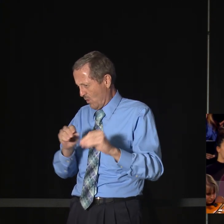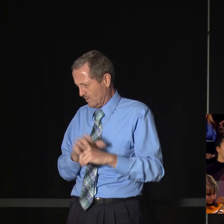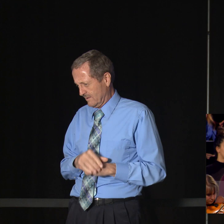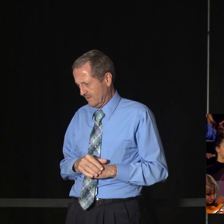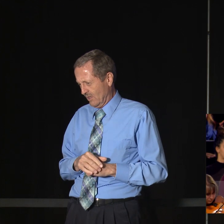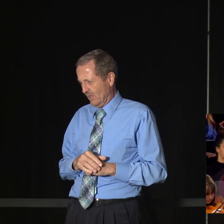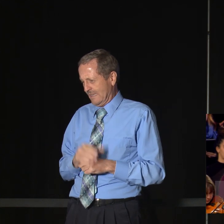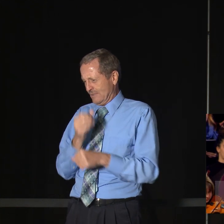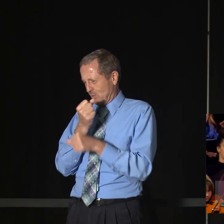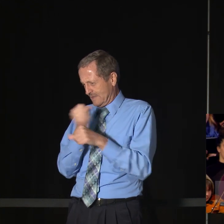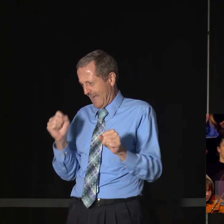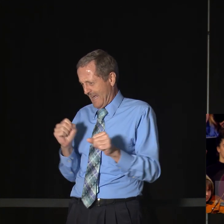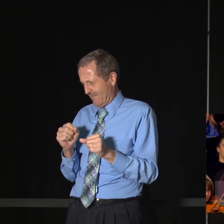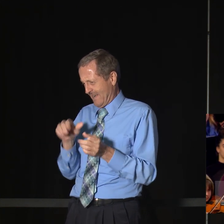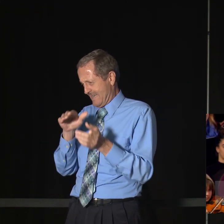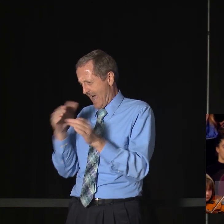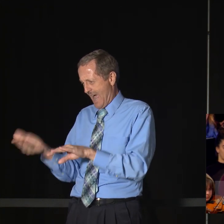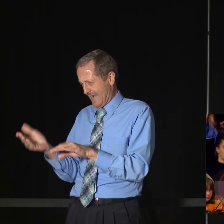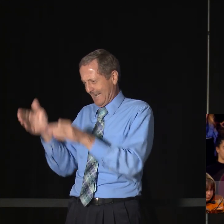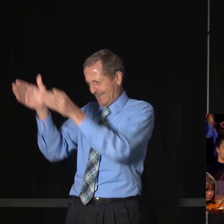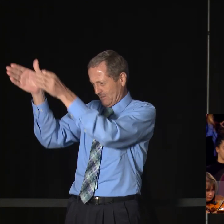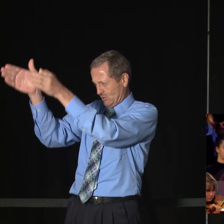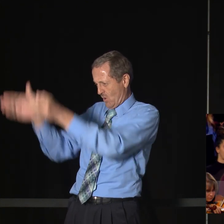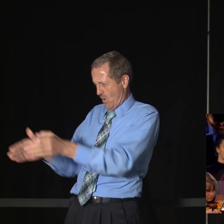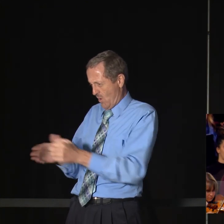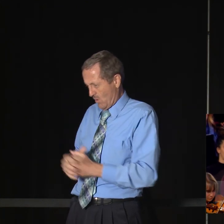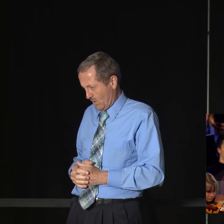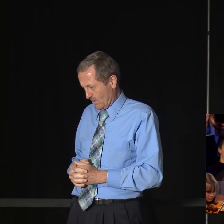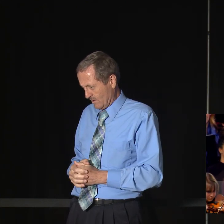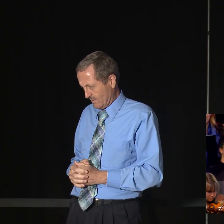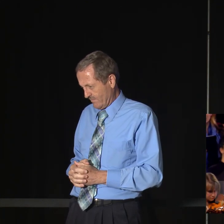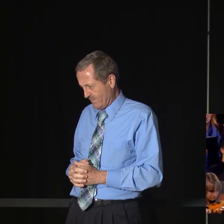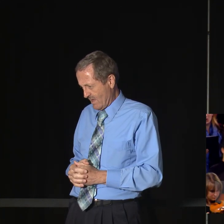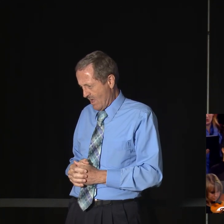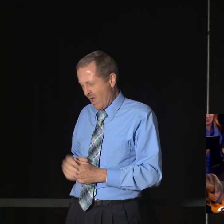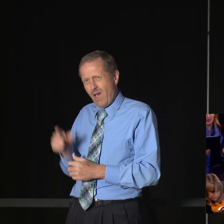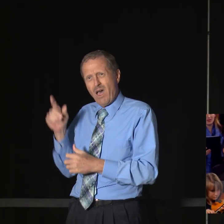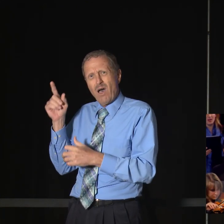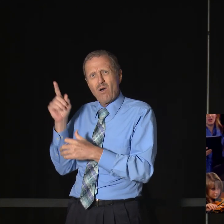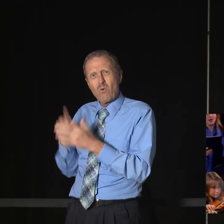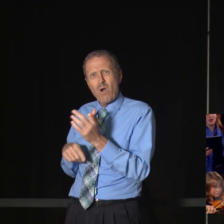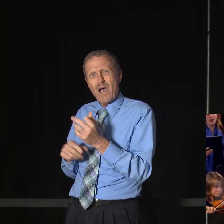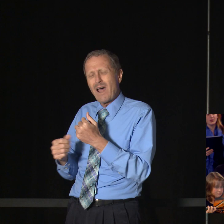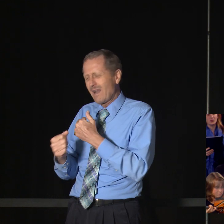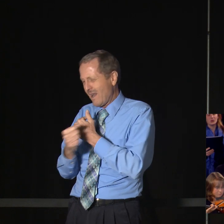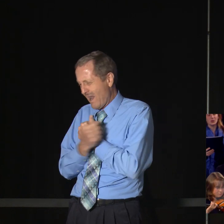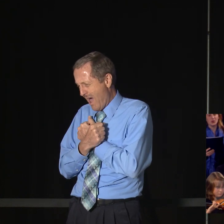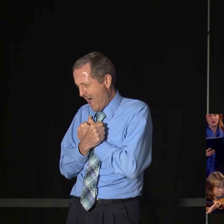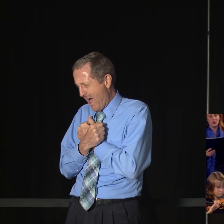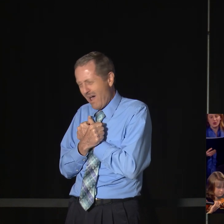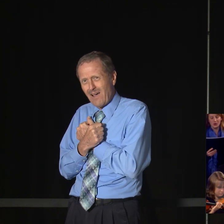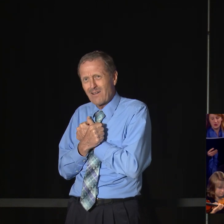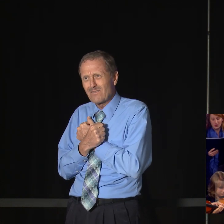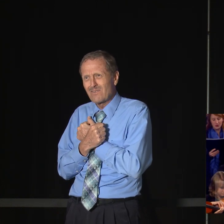sold to save a dying soul? Oh, what love